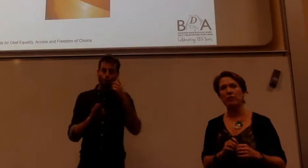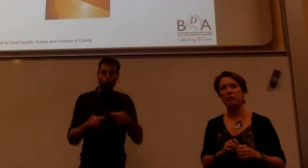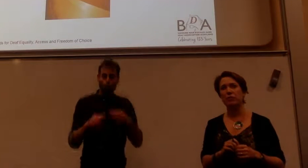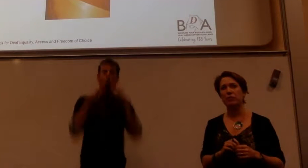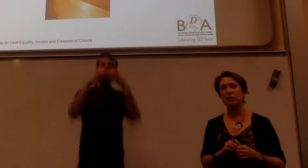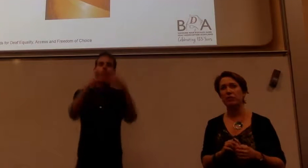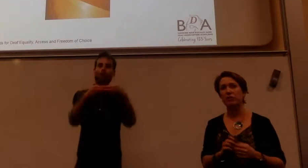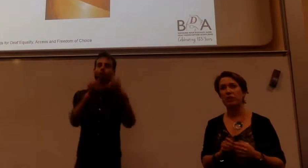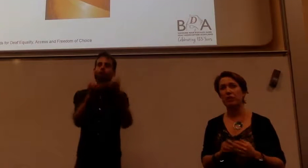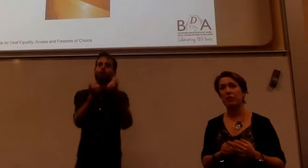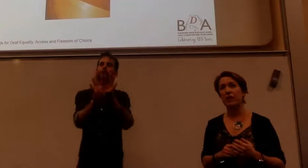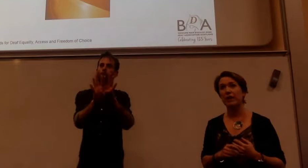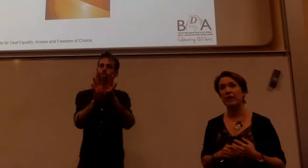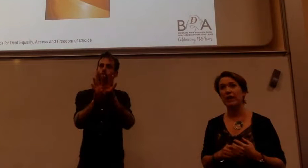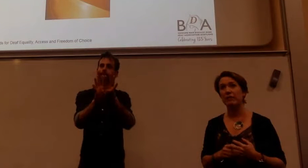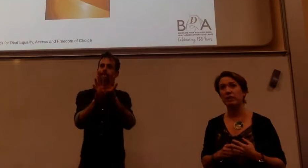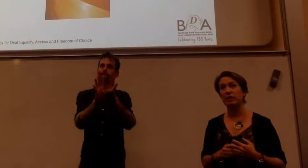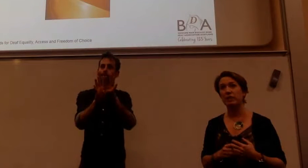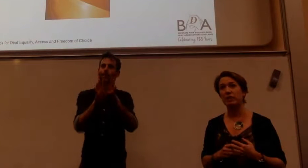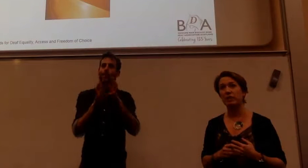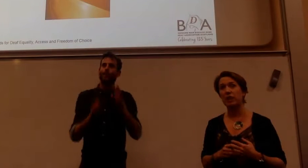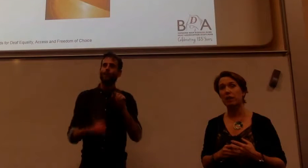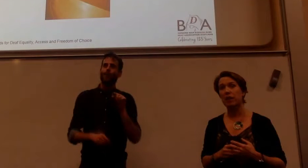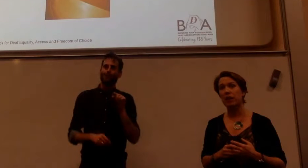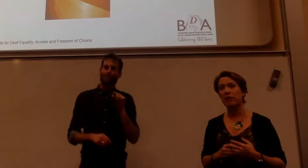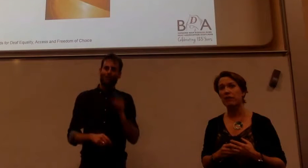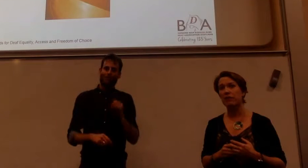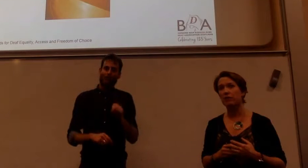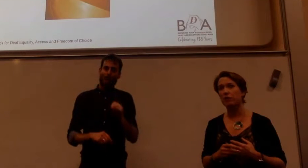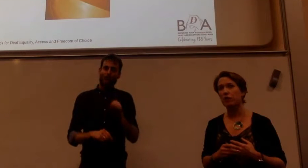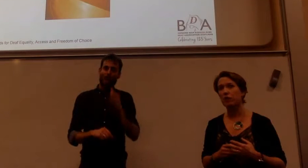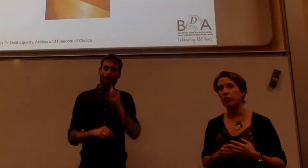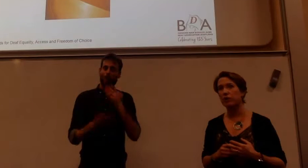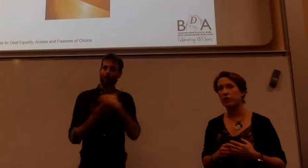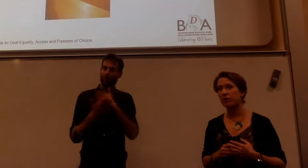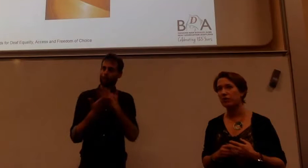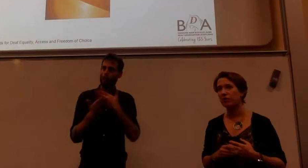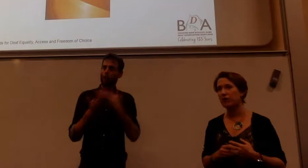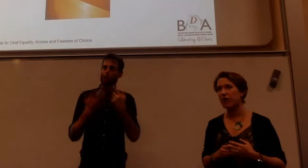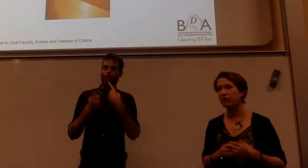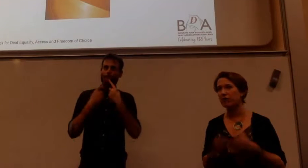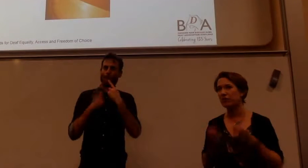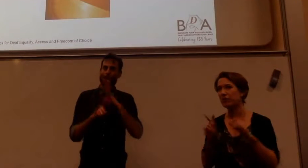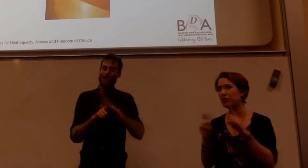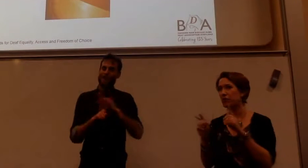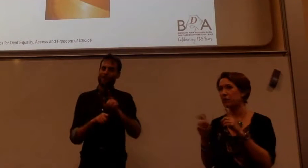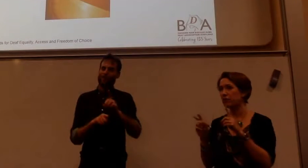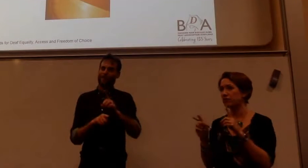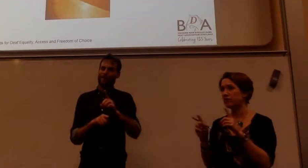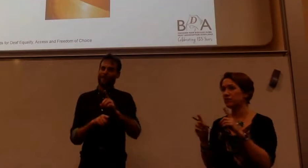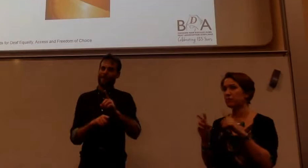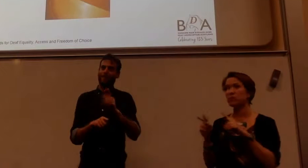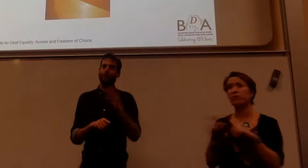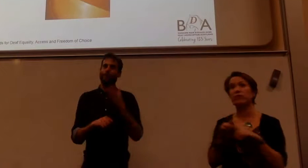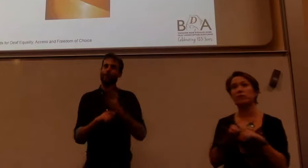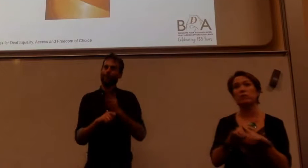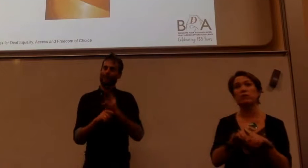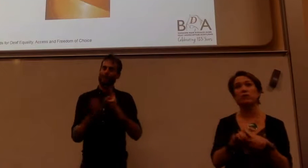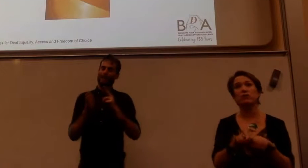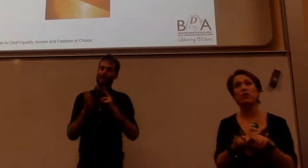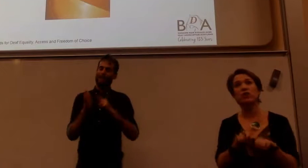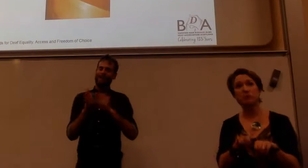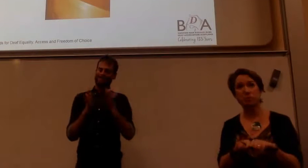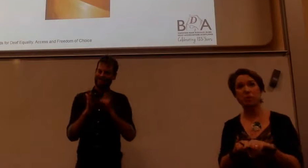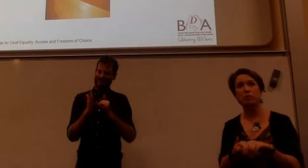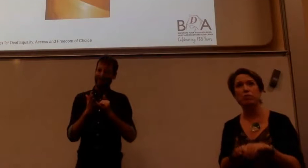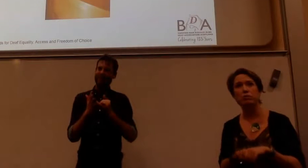able to give more information about that next week, about how that's going to work. That's very much in the hands of those 2 organisations that will be